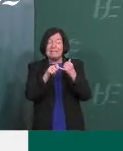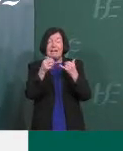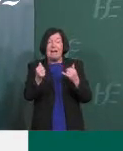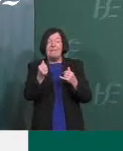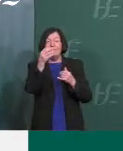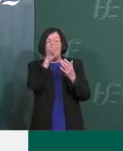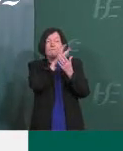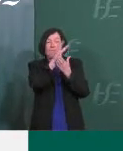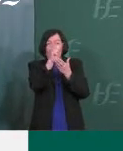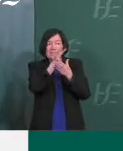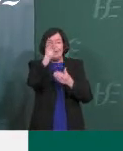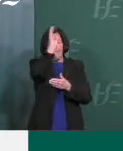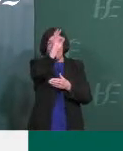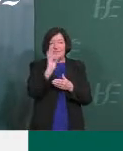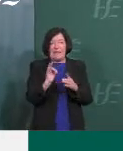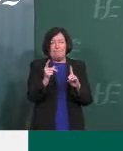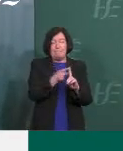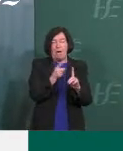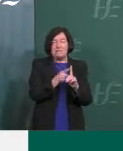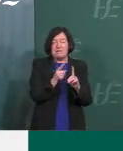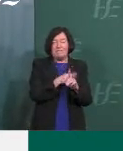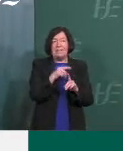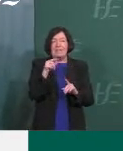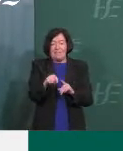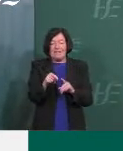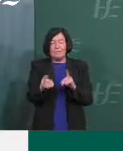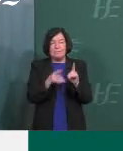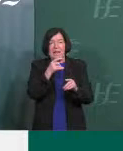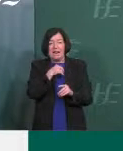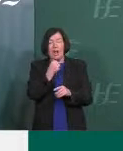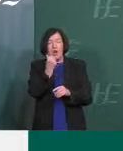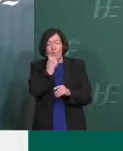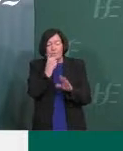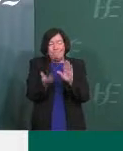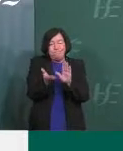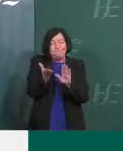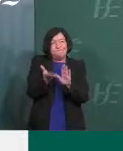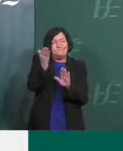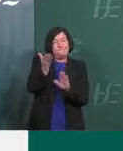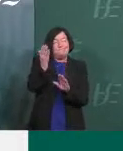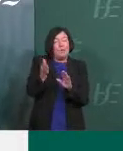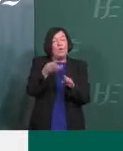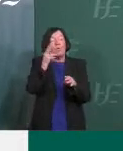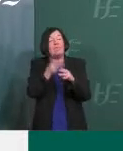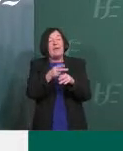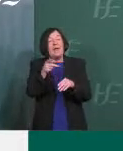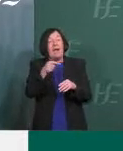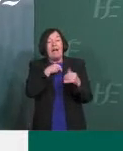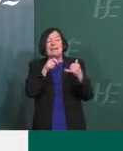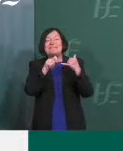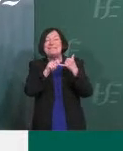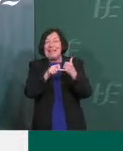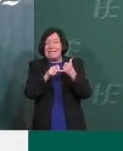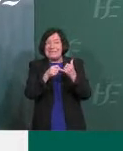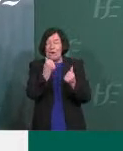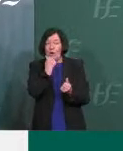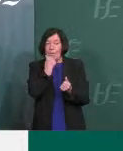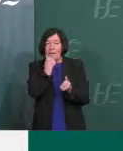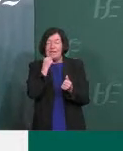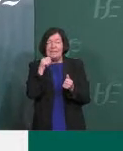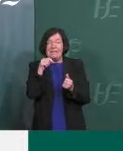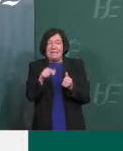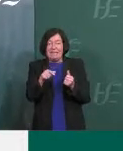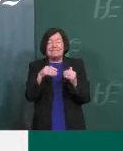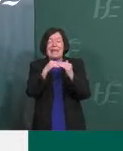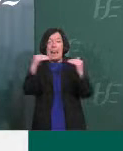a 14% positivity level. So that's what's driving up our case levels without driving up our testing volumes that significantly.